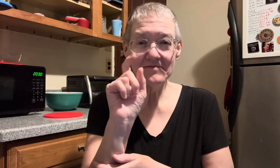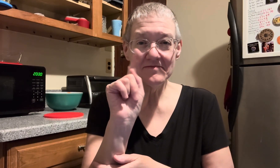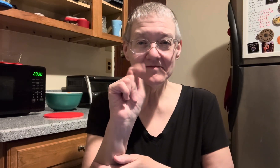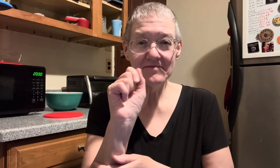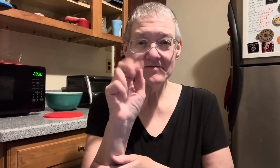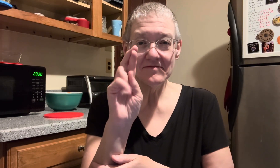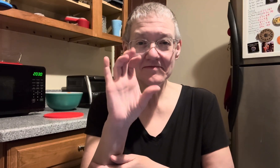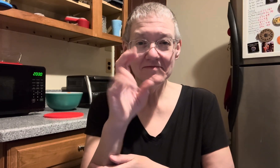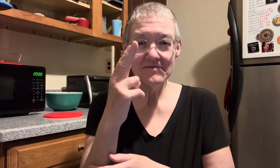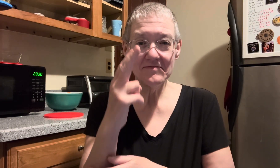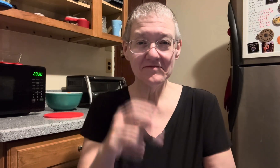starches.